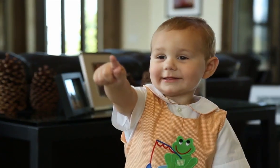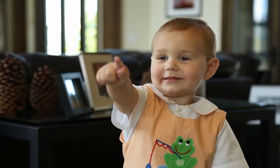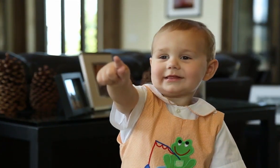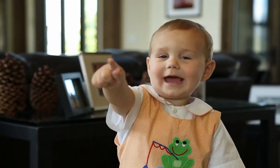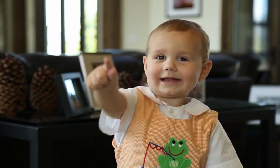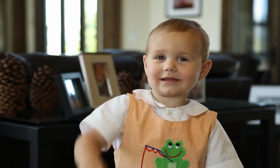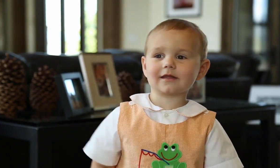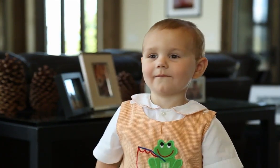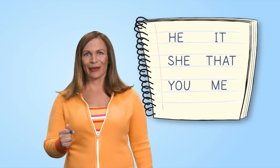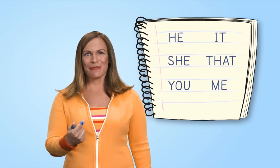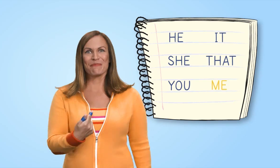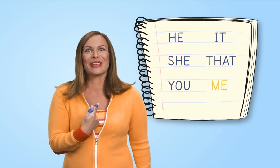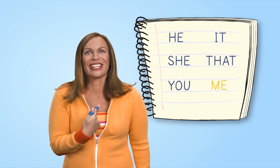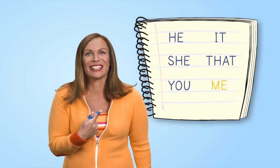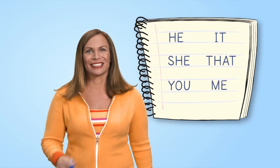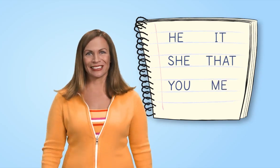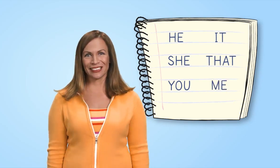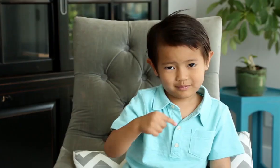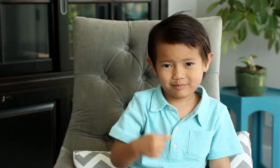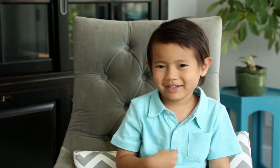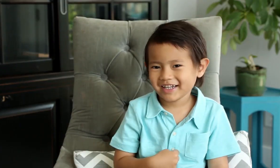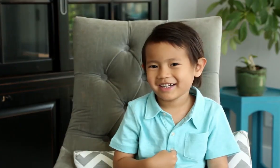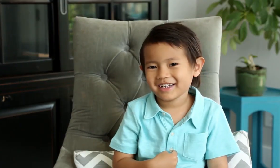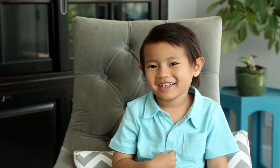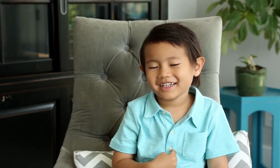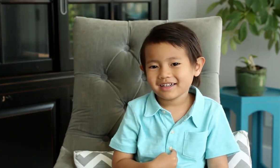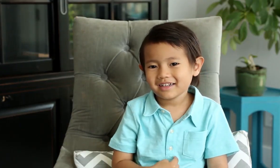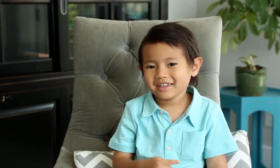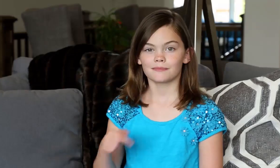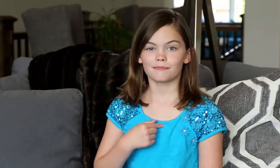That. Me. Me. Me.